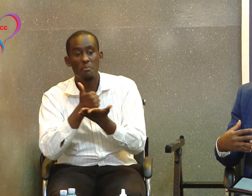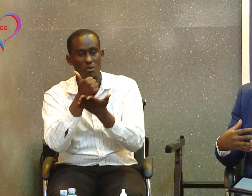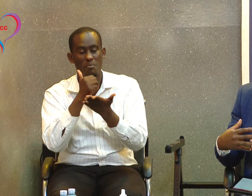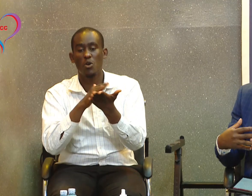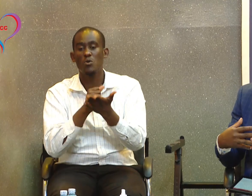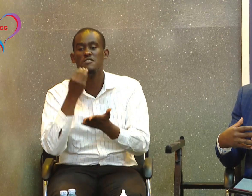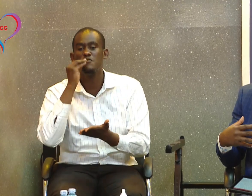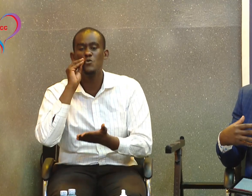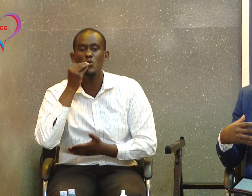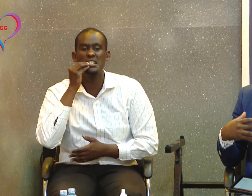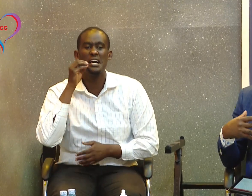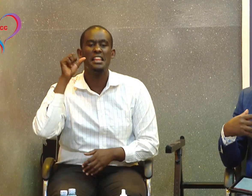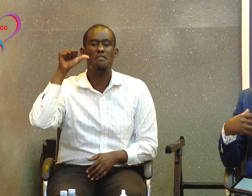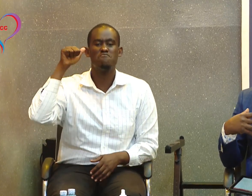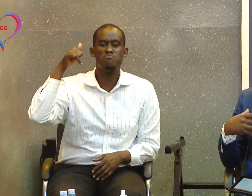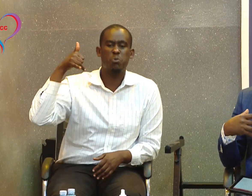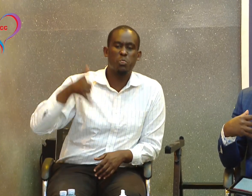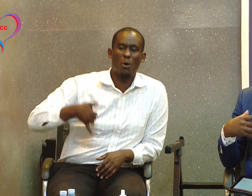the